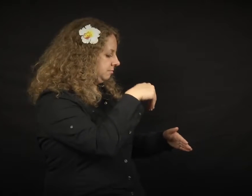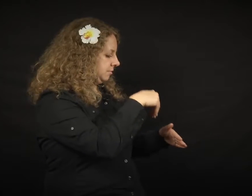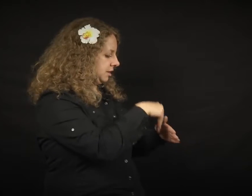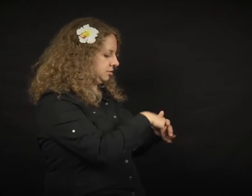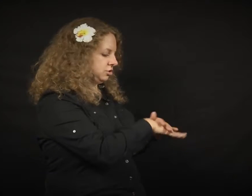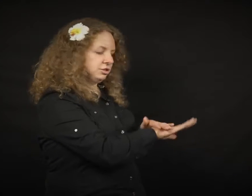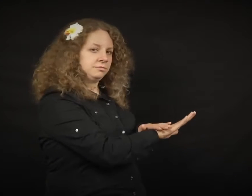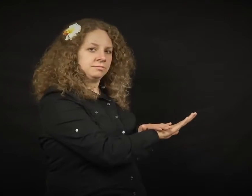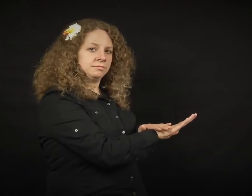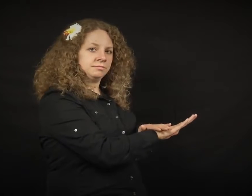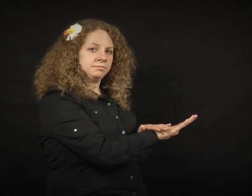Enter.